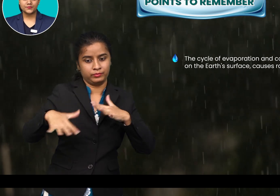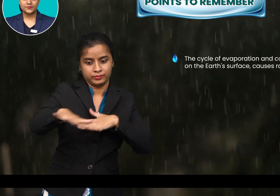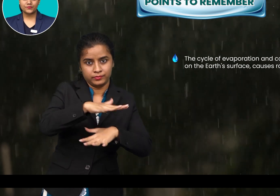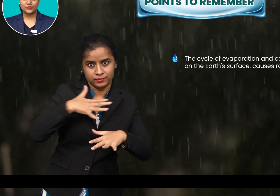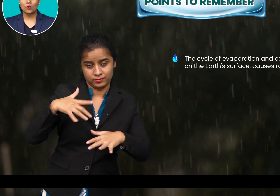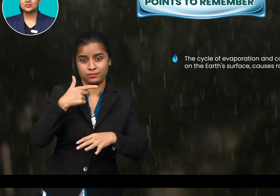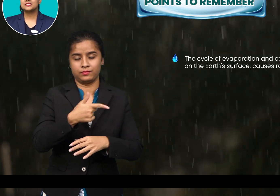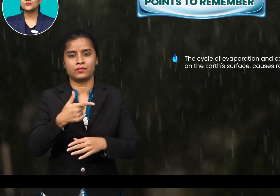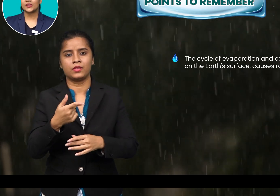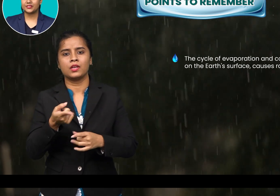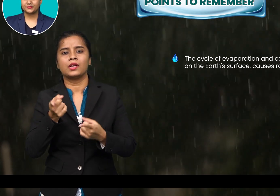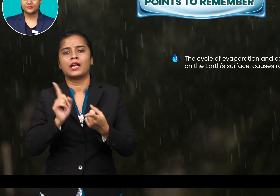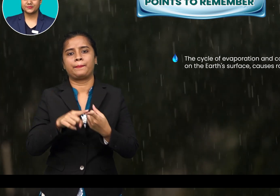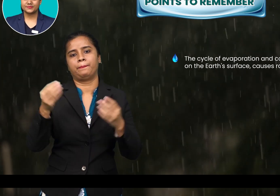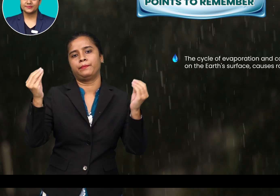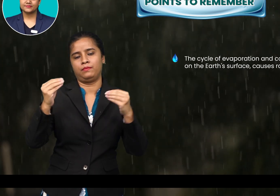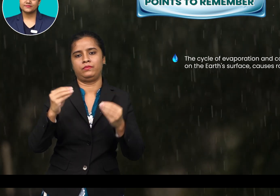surface causes rain.